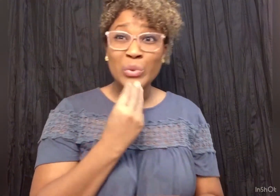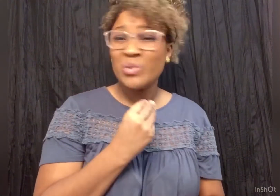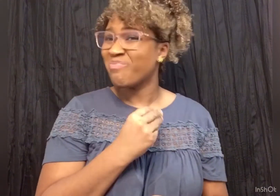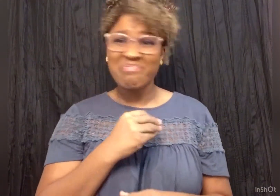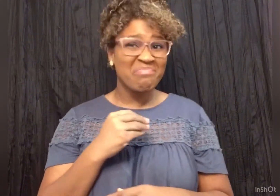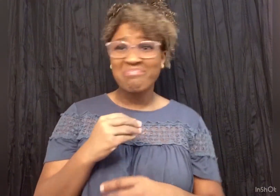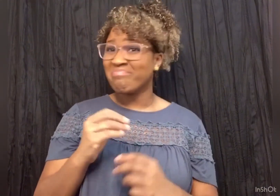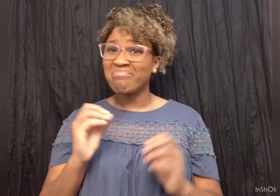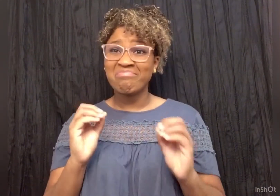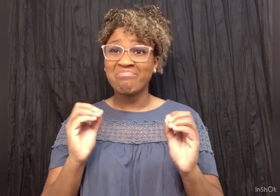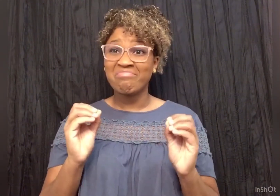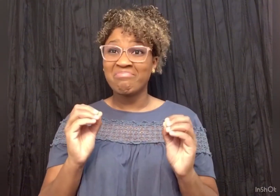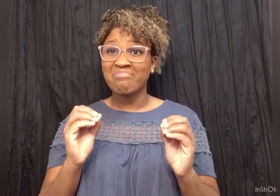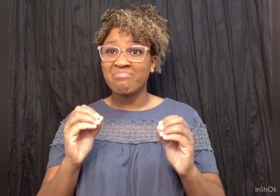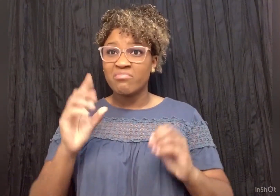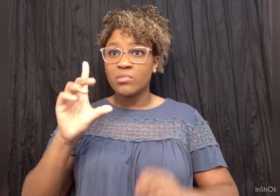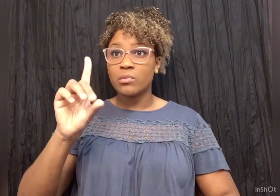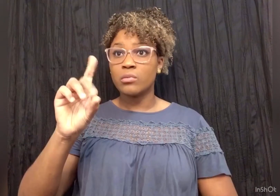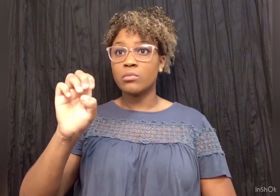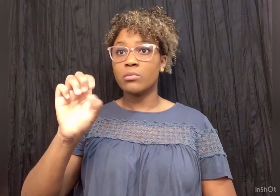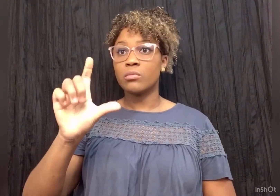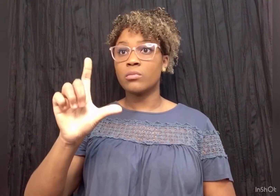by delusion.